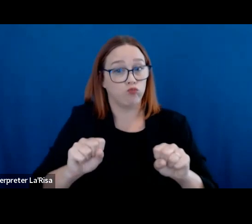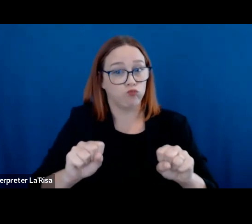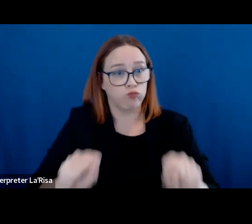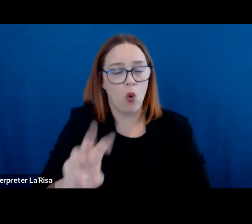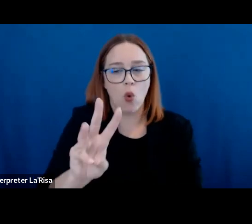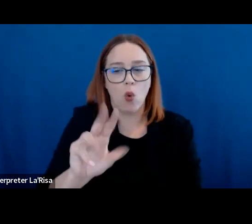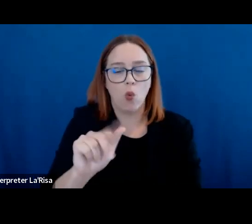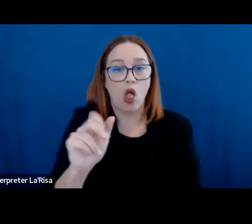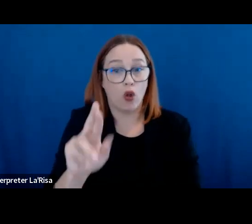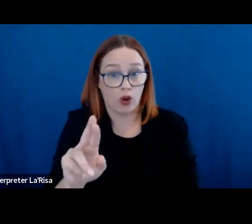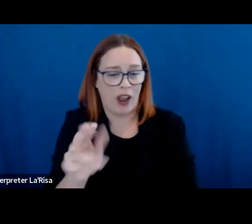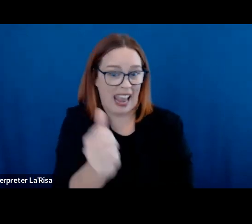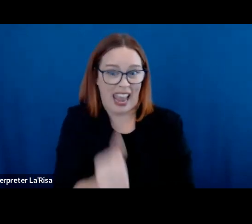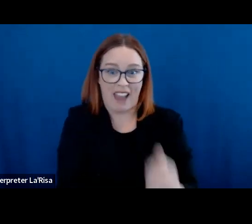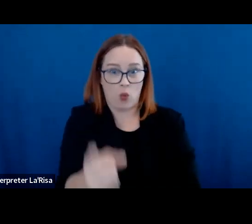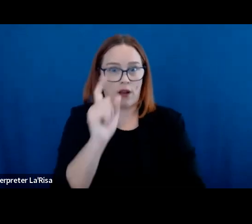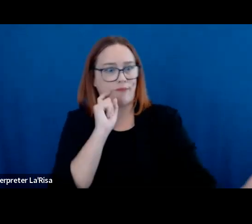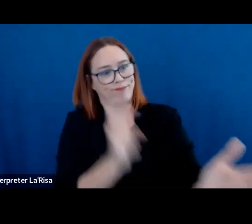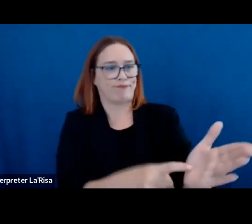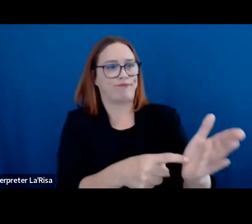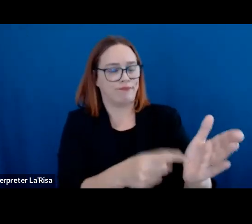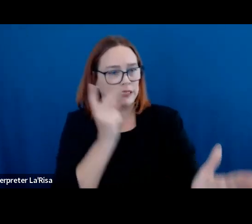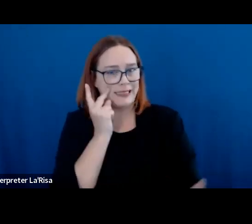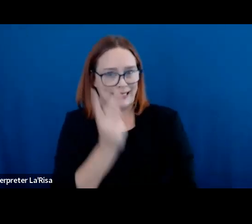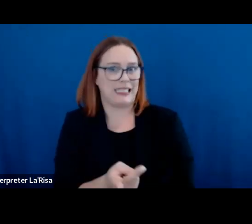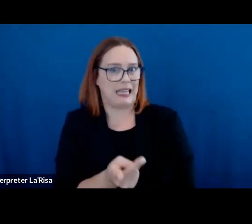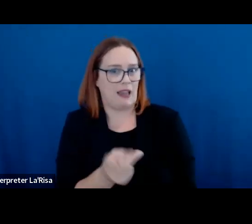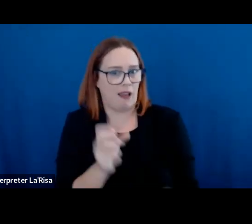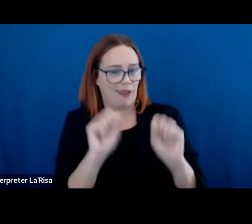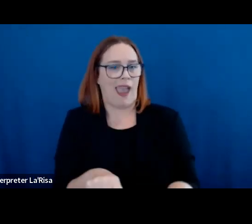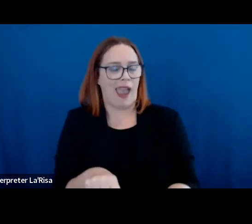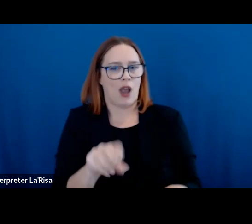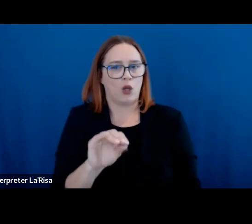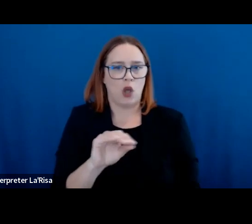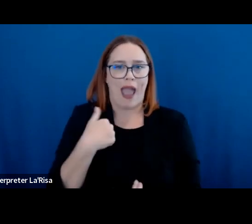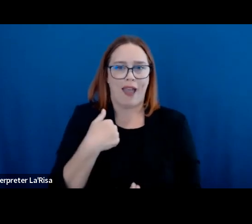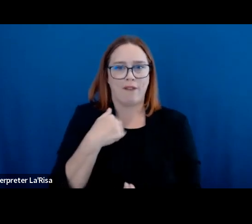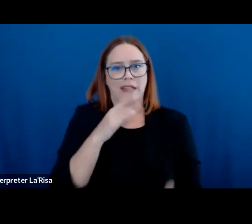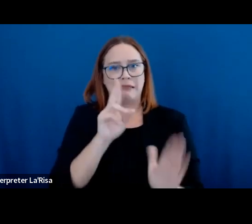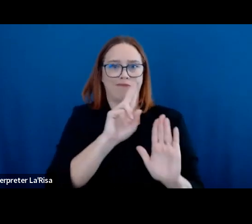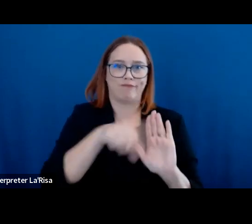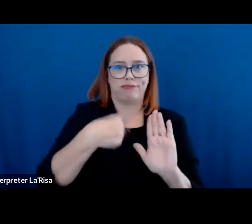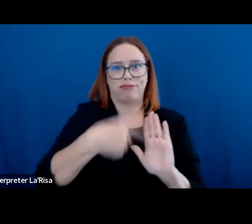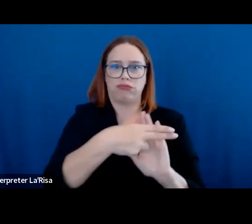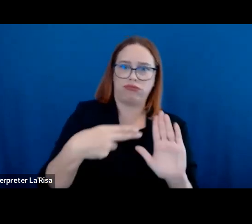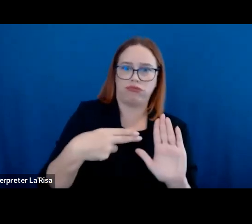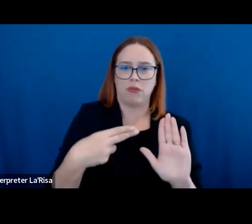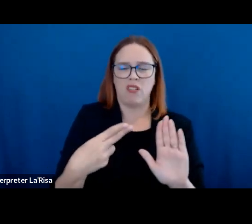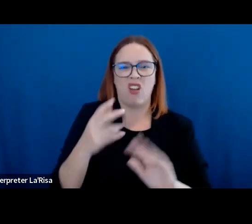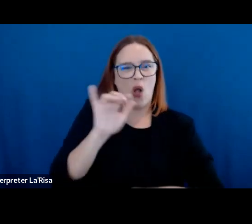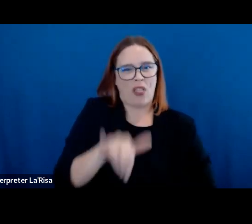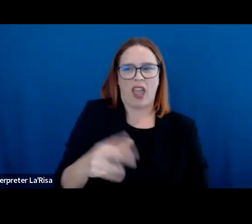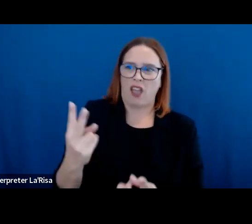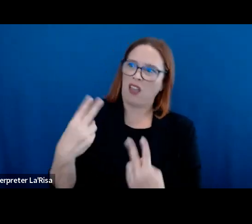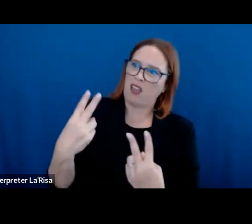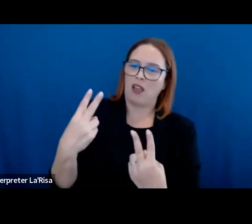see. And so with that being a stigma put on that of me not being able to do